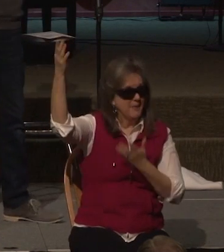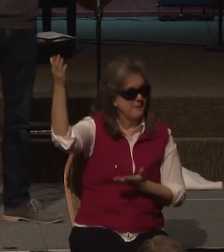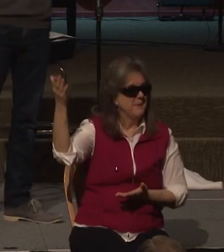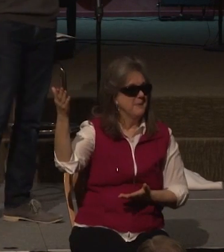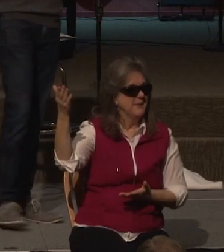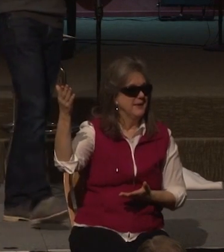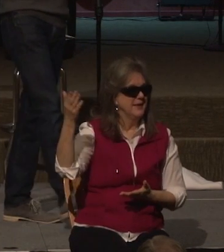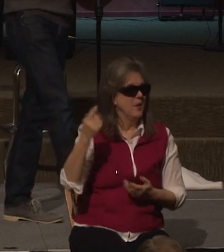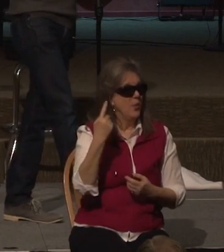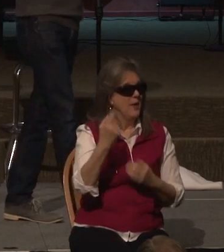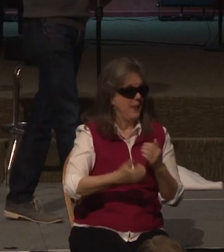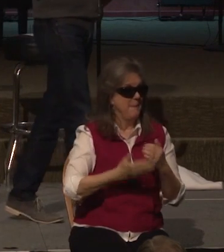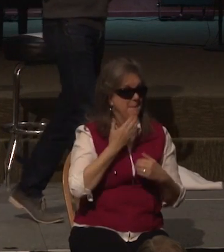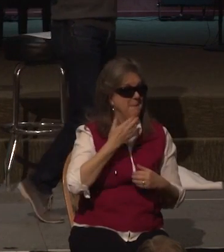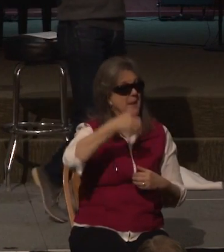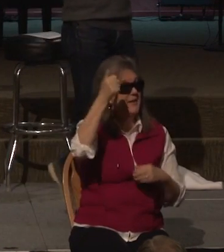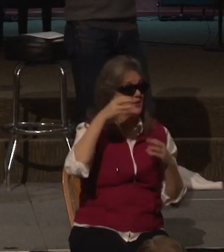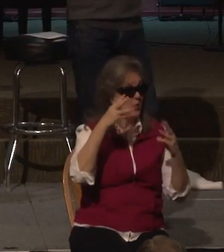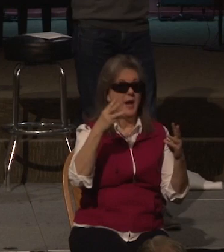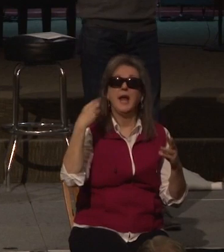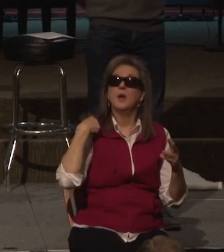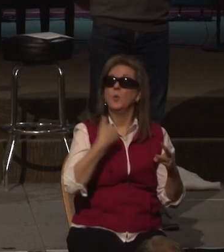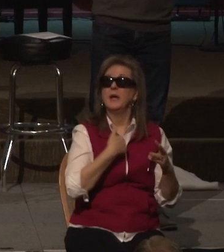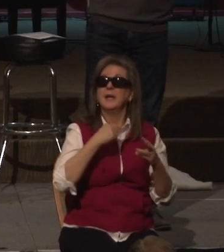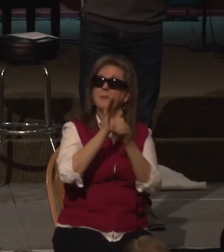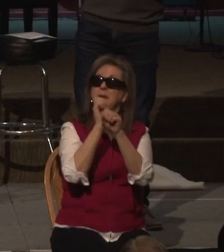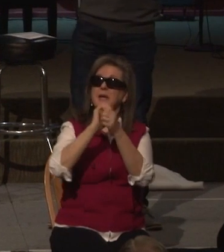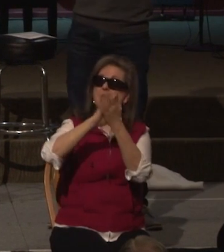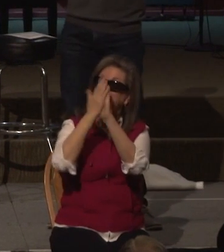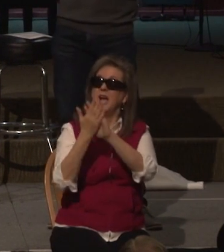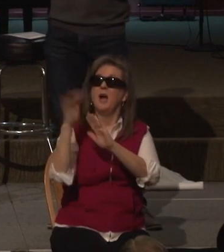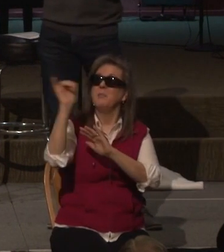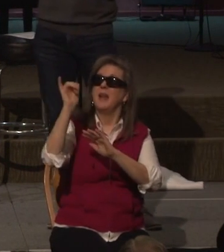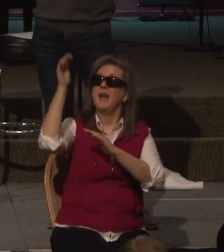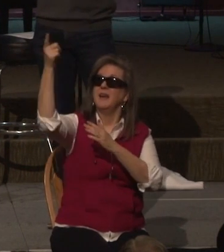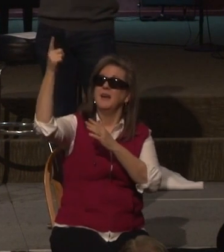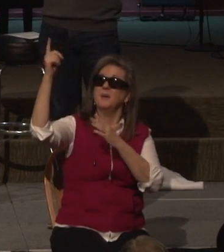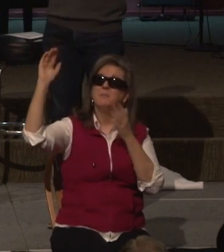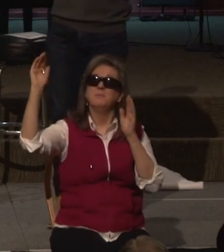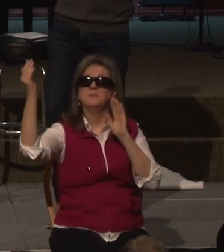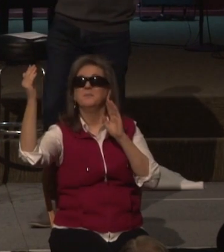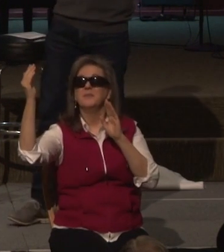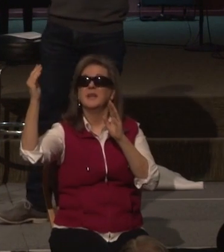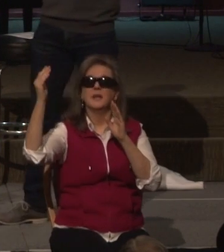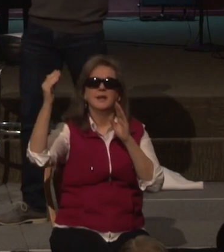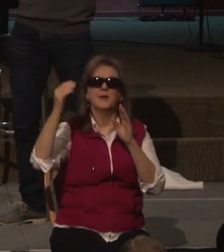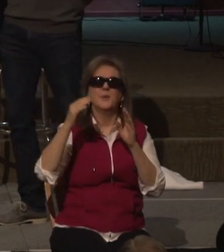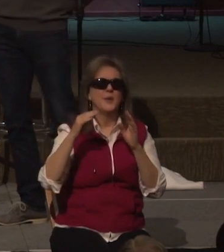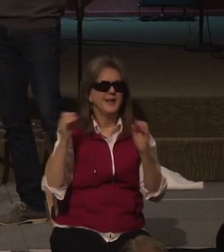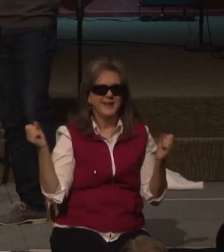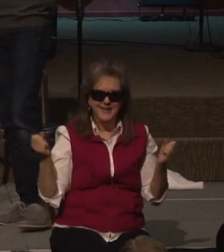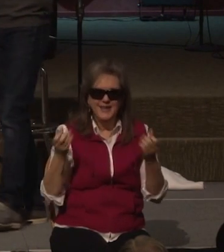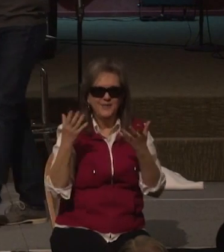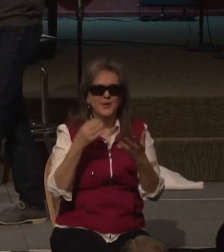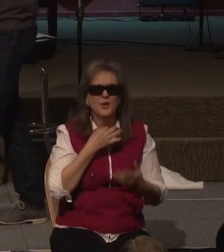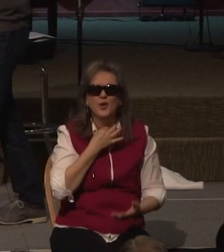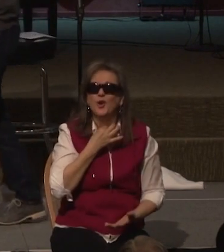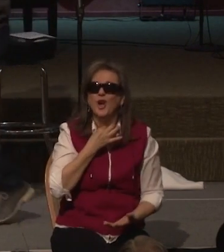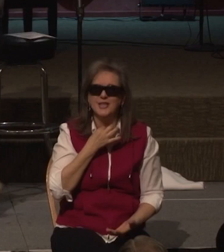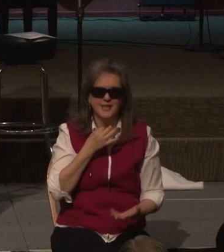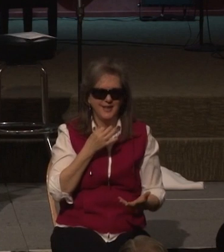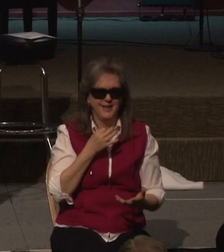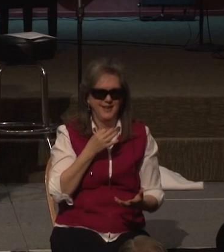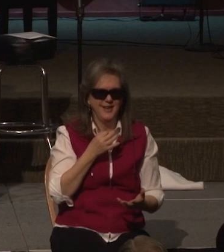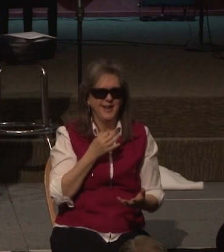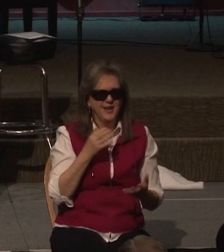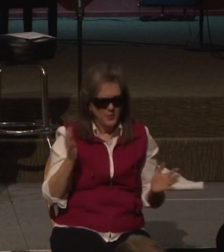Now, one of the best ways that we can mirror Jesus is this idea of provoking curiosity. It's kind of interesting